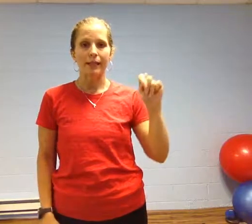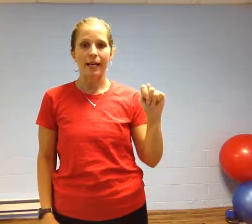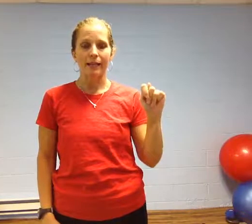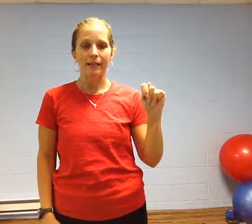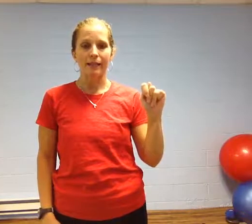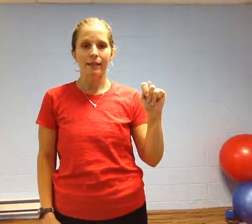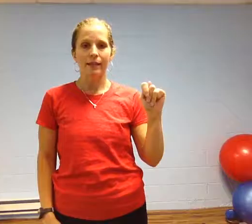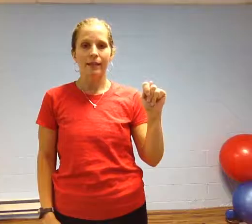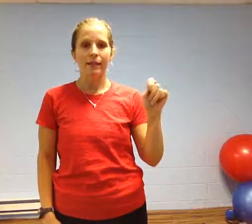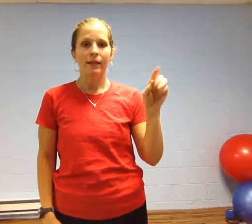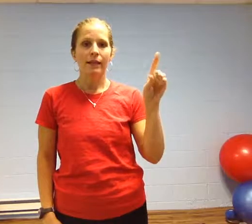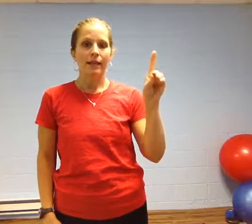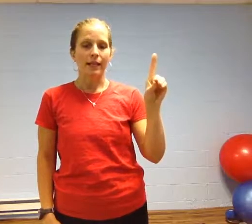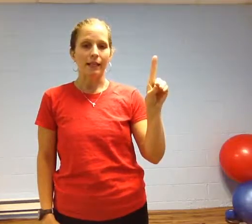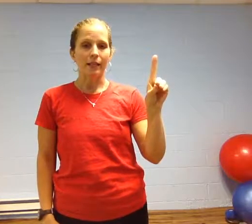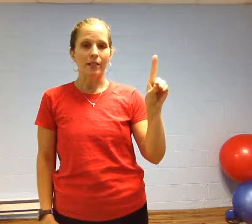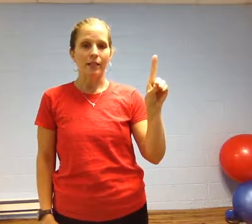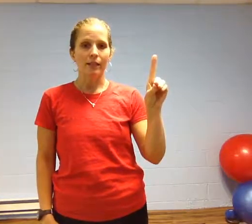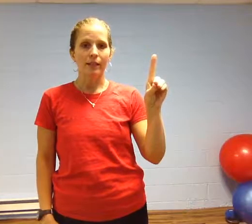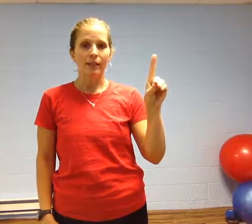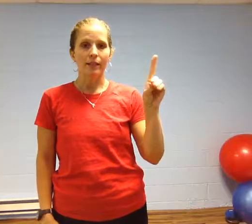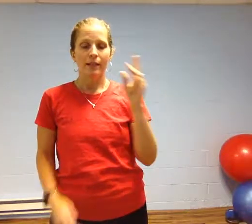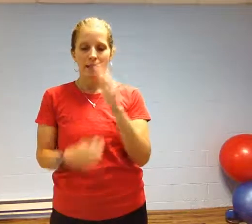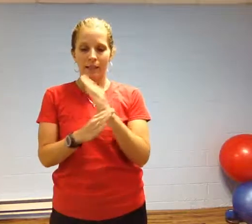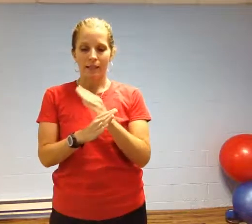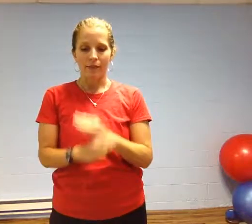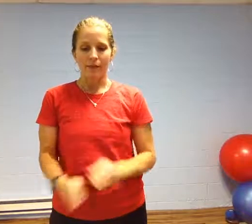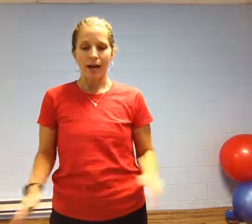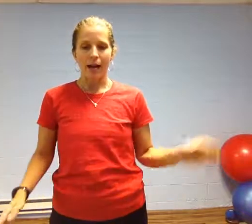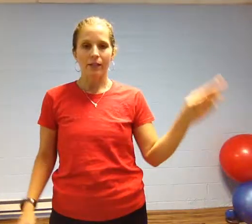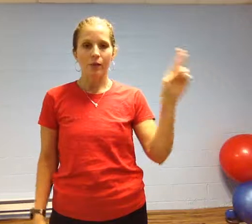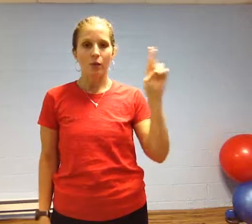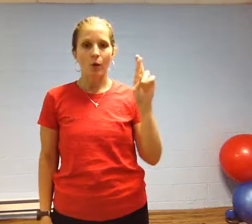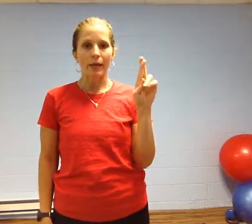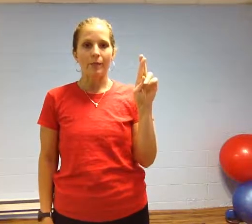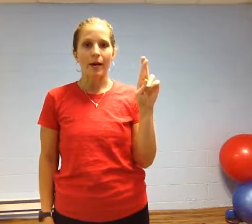Titus, Diocletian divides the Roman Empire,